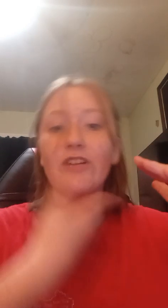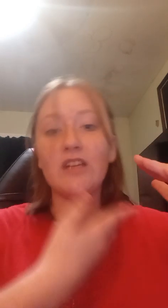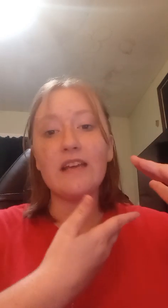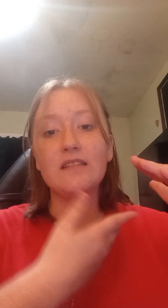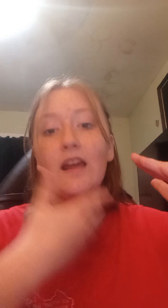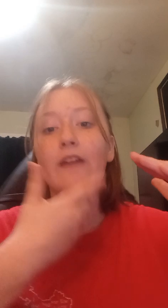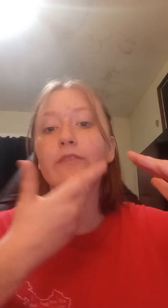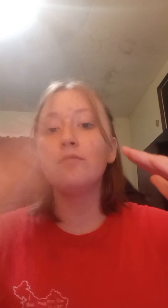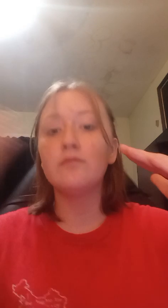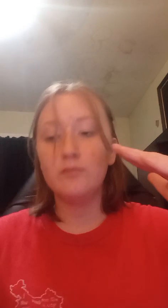and have,